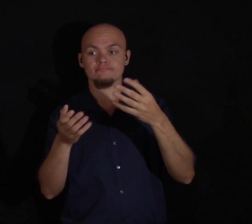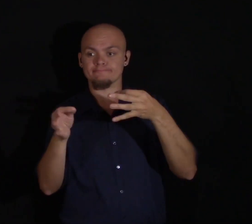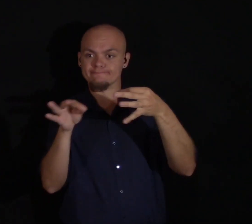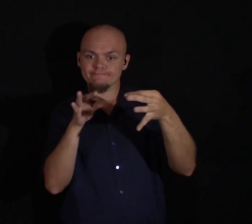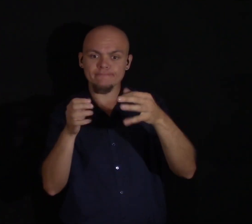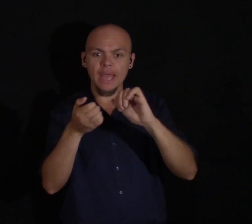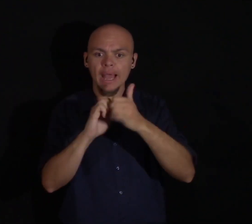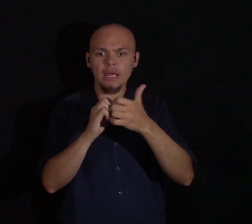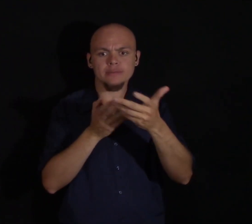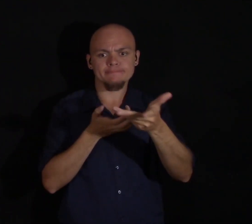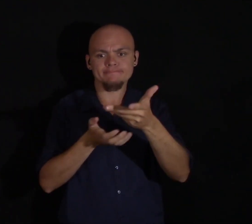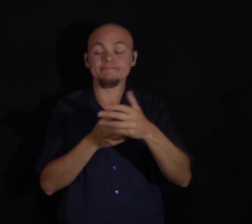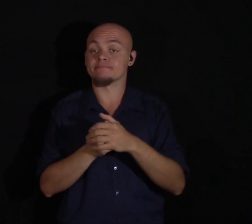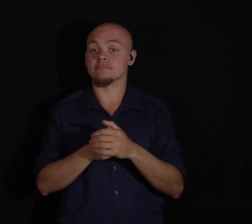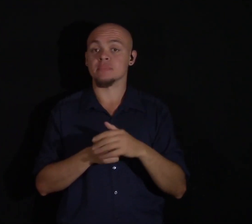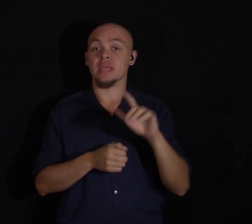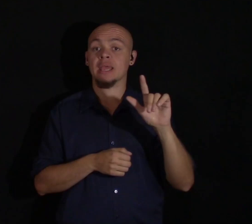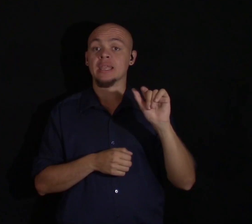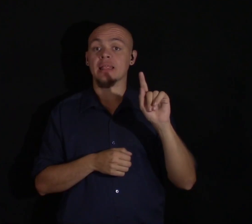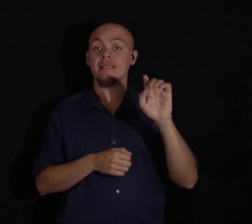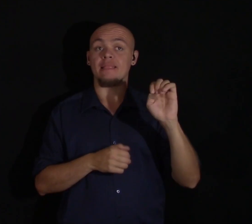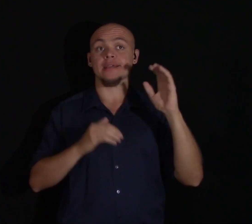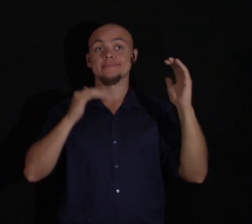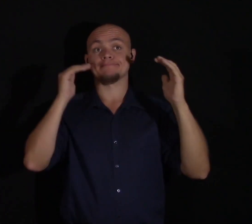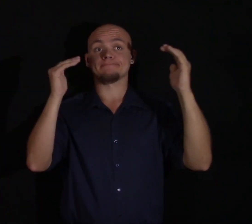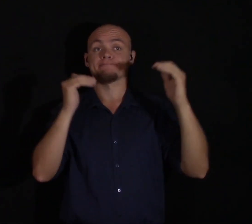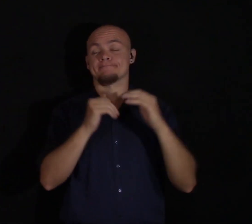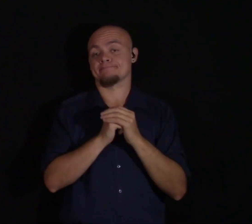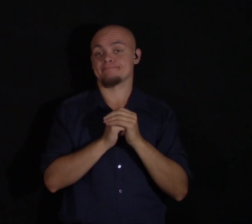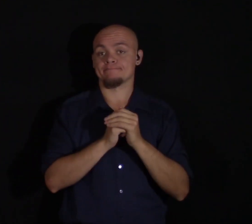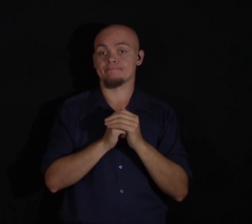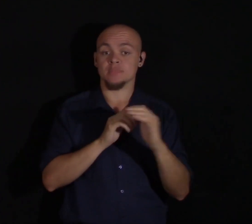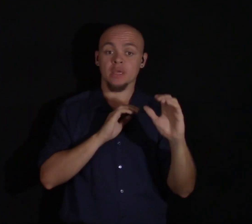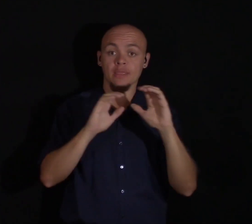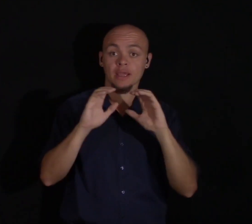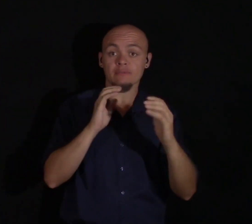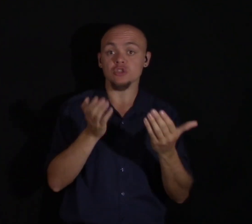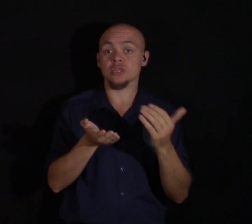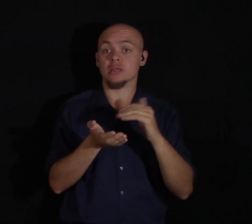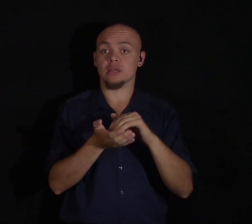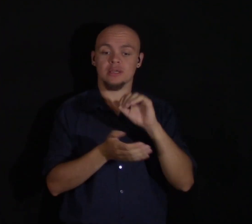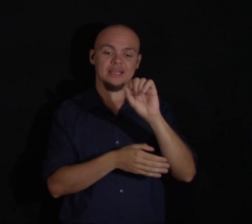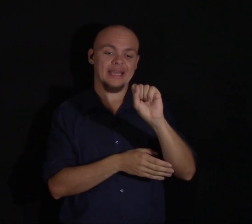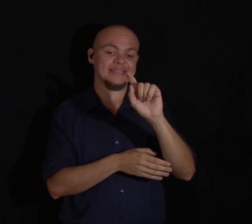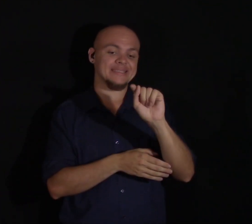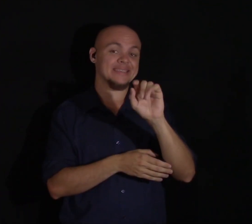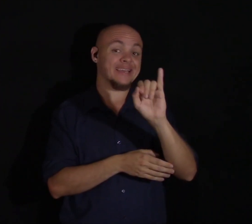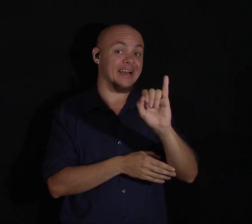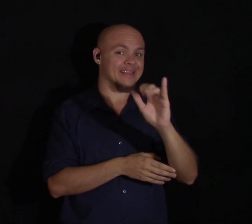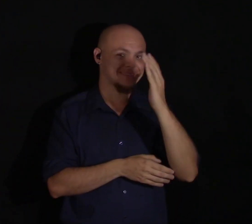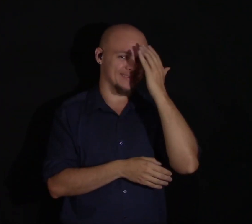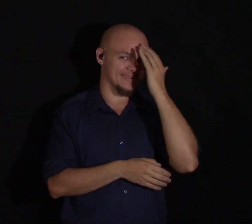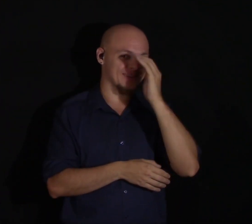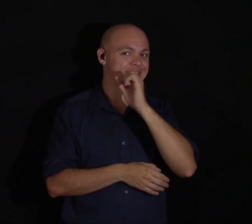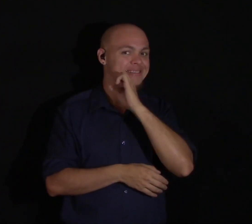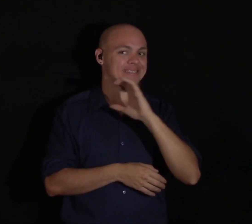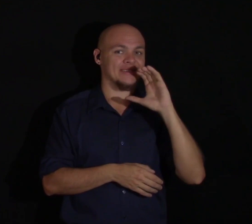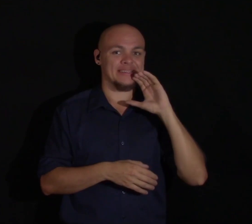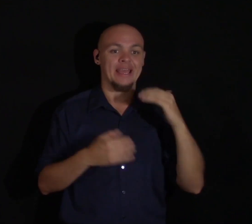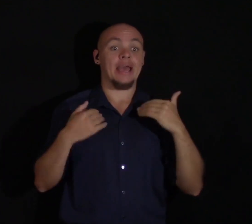And in late adulthood, maybe we could revisit those conversations about STIs.